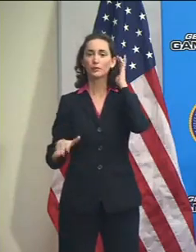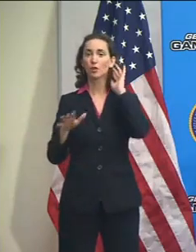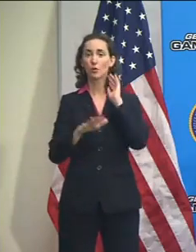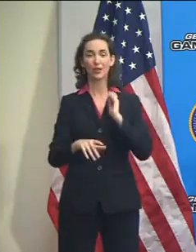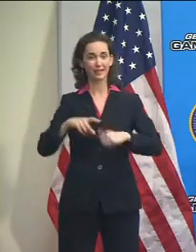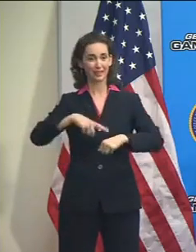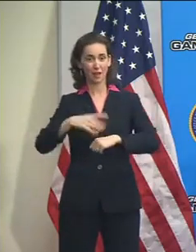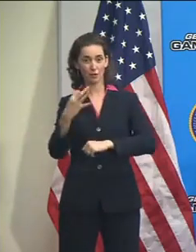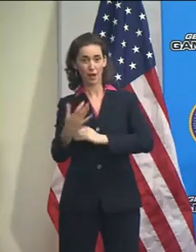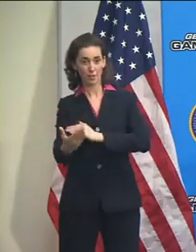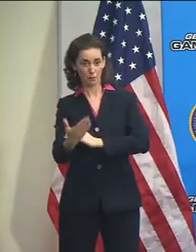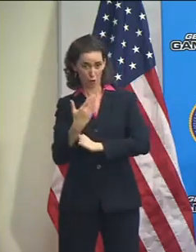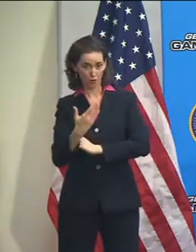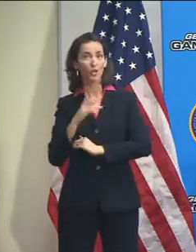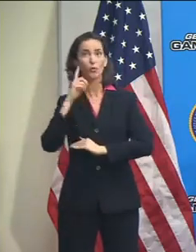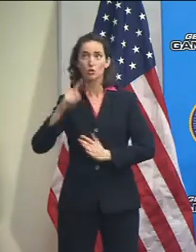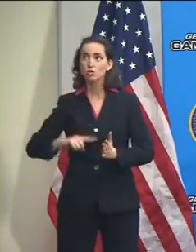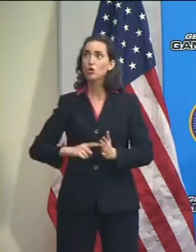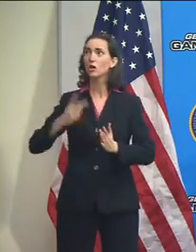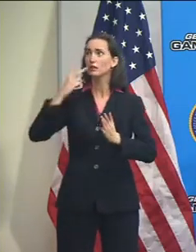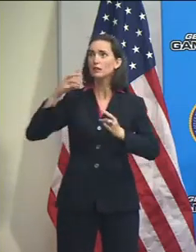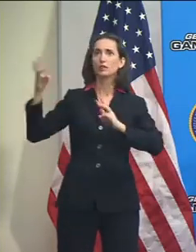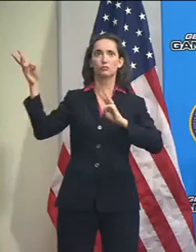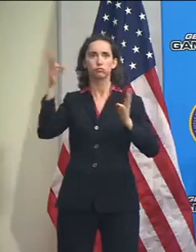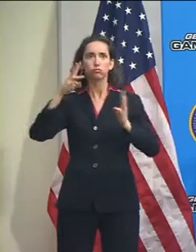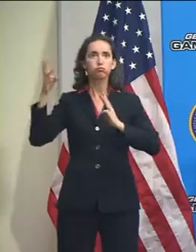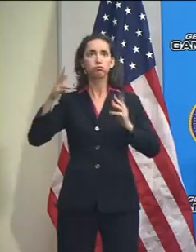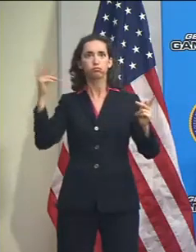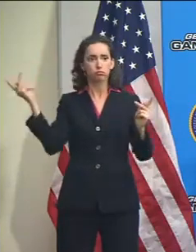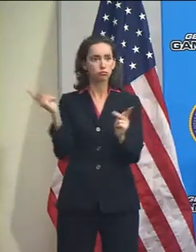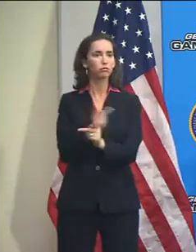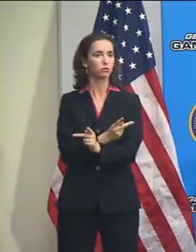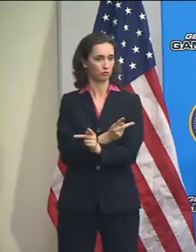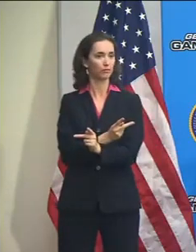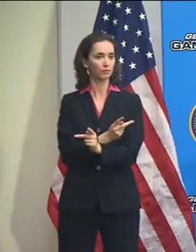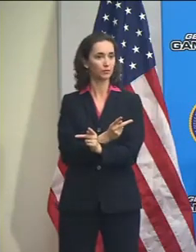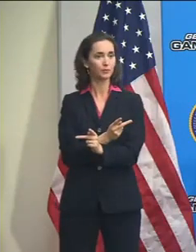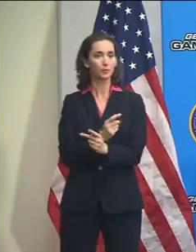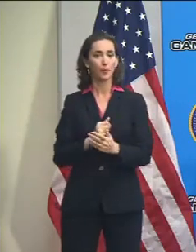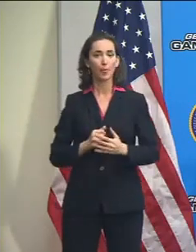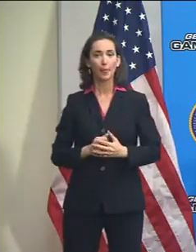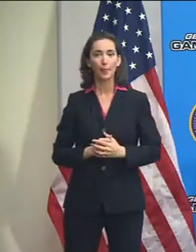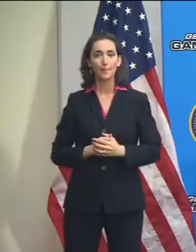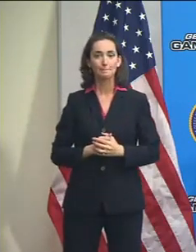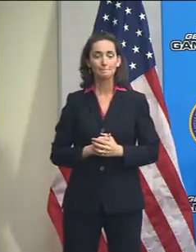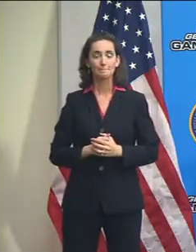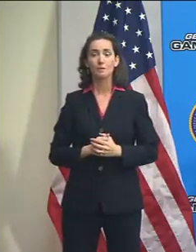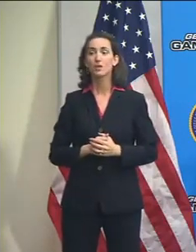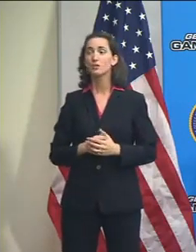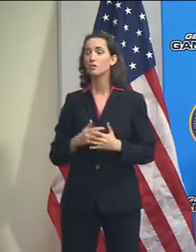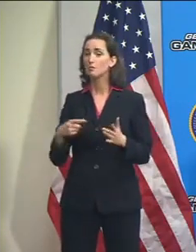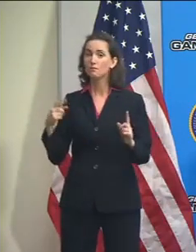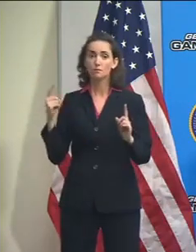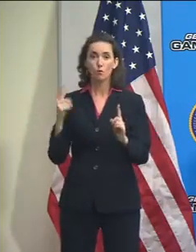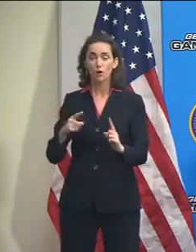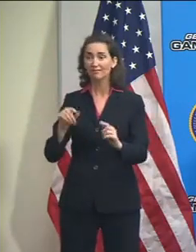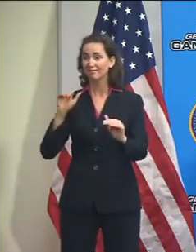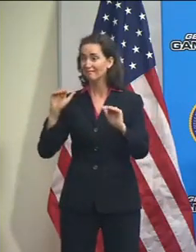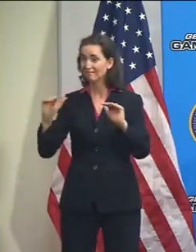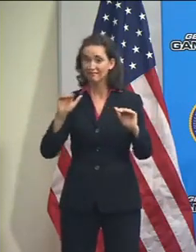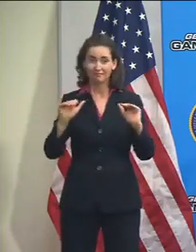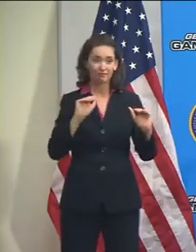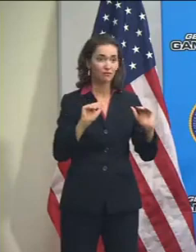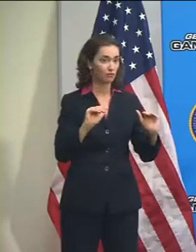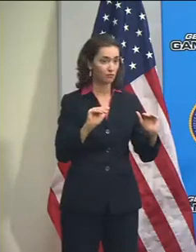morning, conditions will be deteriorating rapidly. And so what I'm trying to impart to the people of